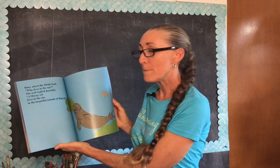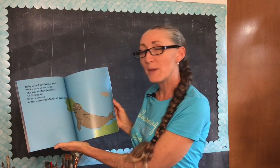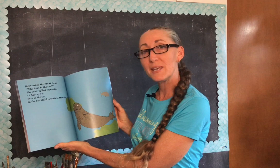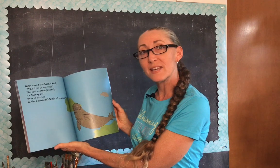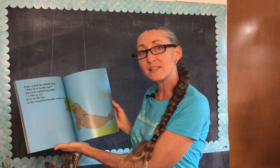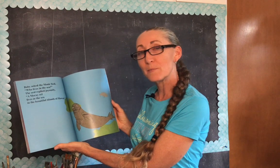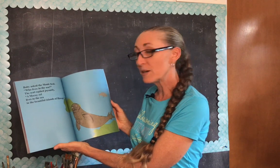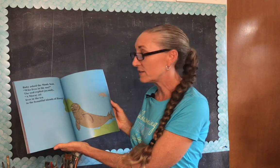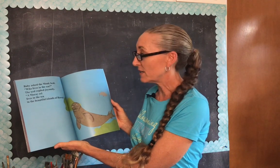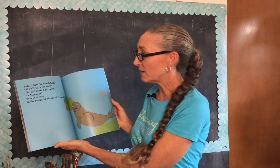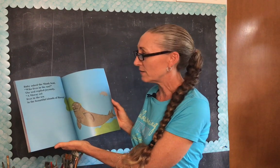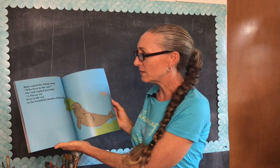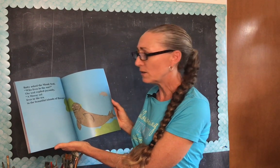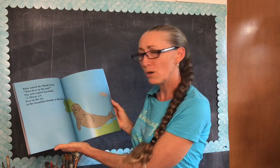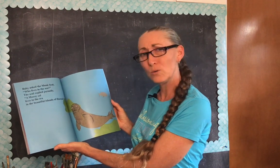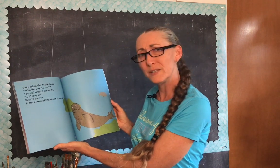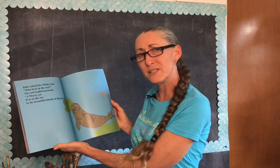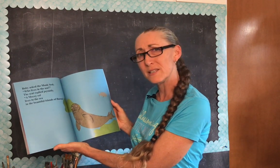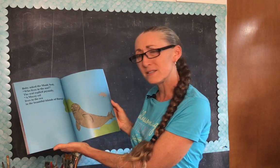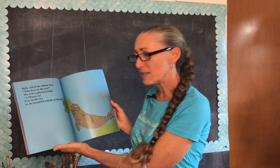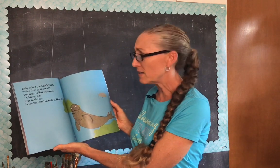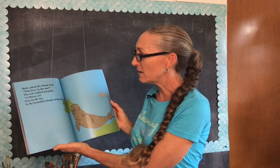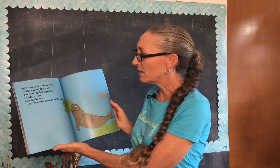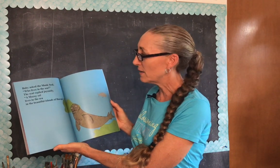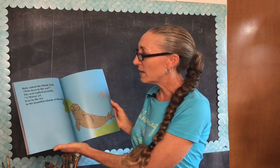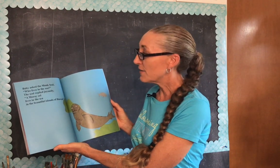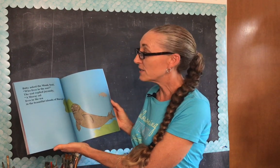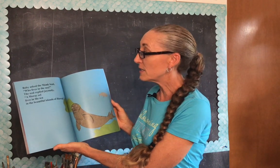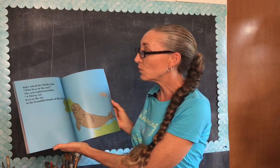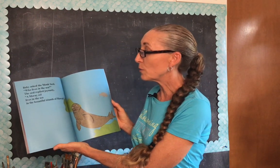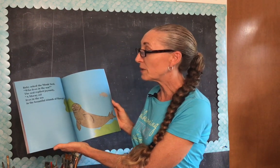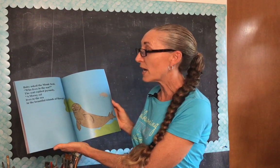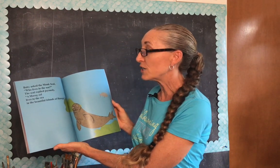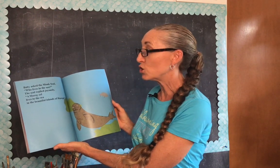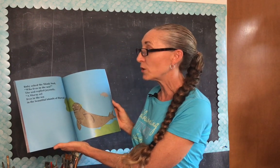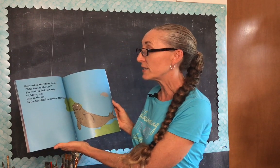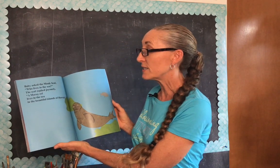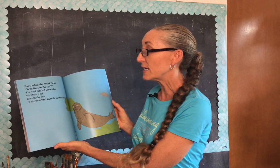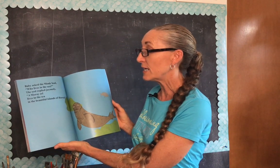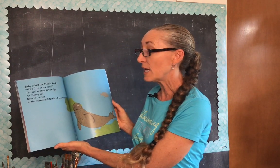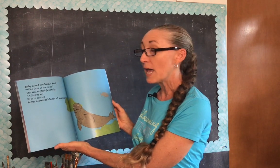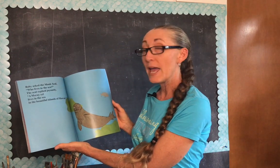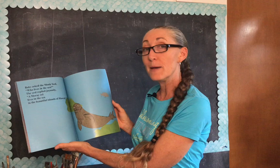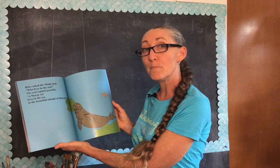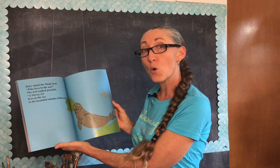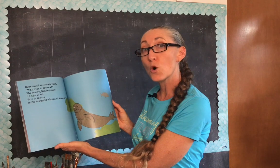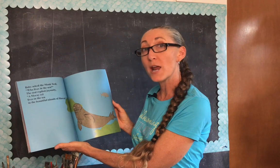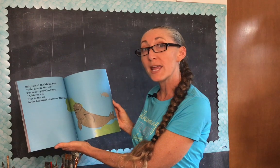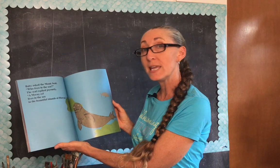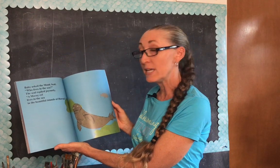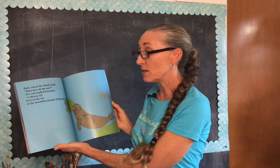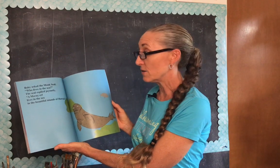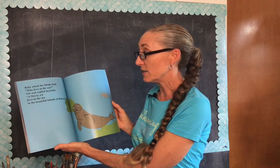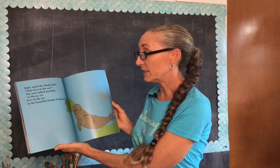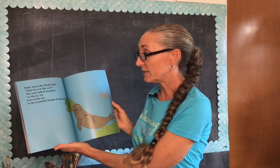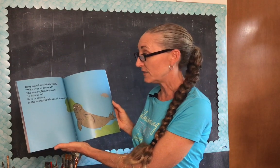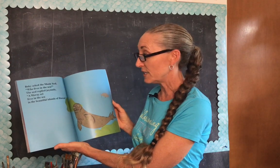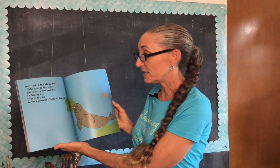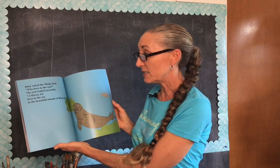Baby asked the monk seal, "Who lives in the sea?" The seal replied joyously, "A moray eel lives in the